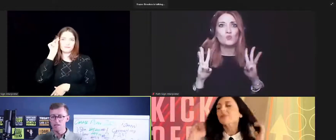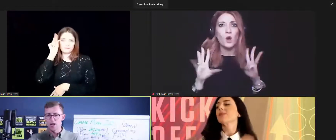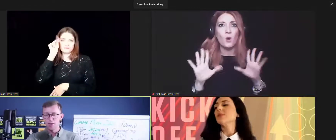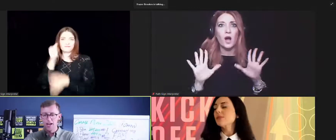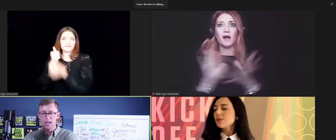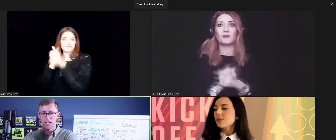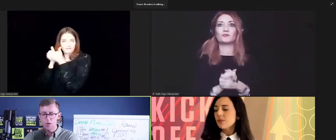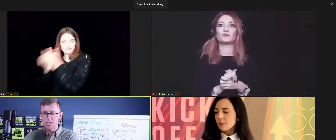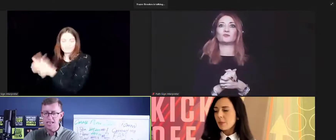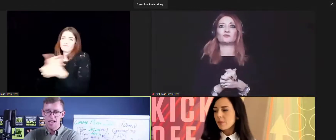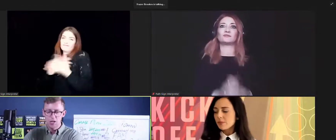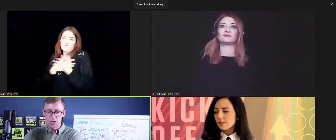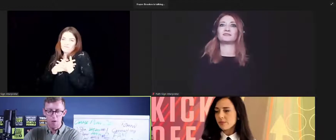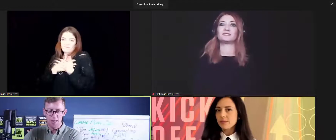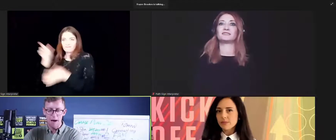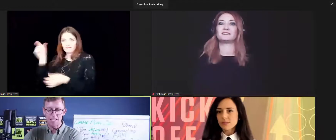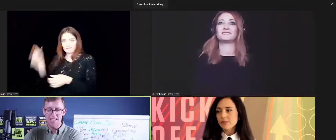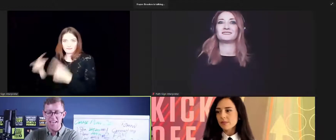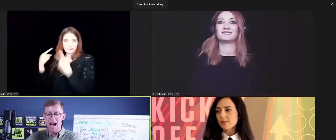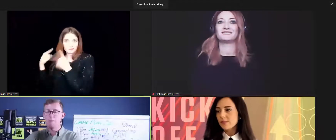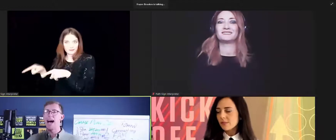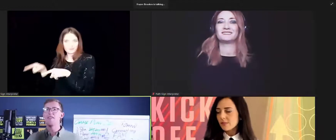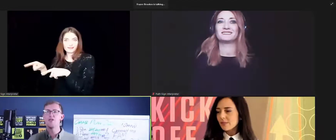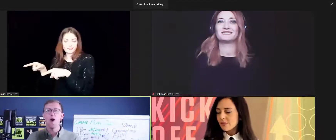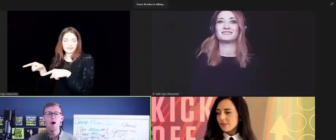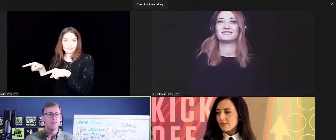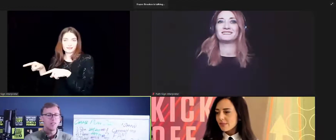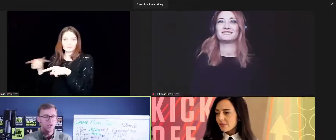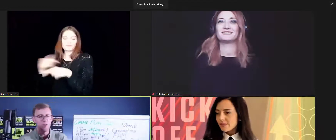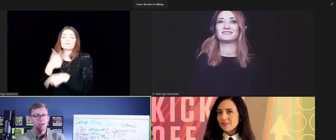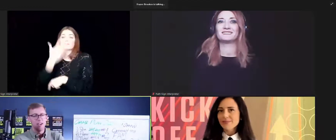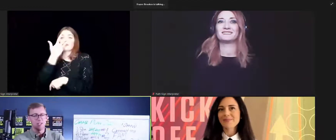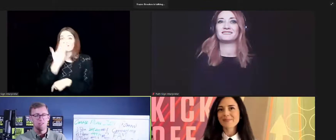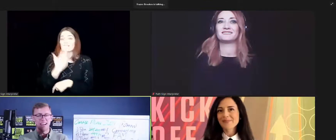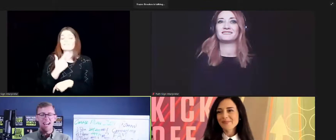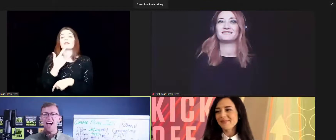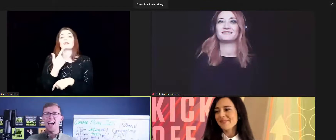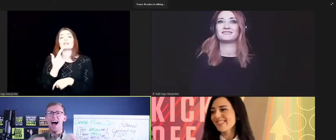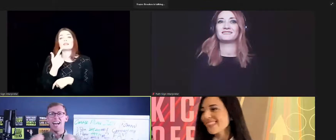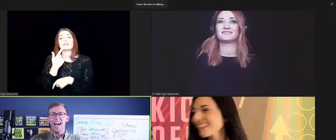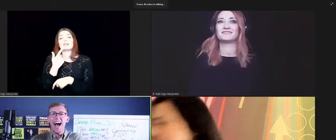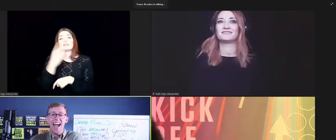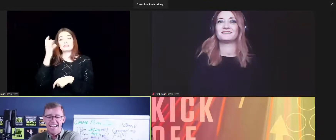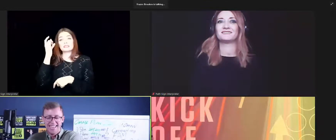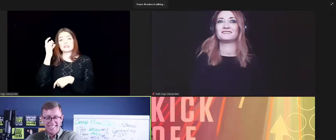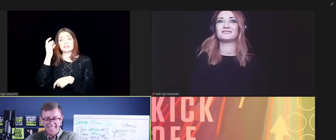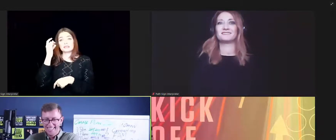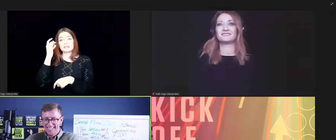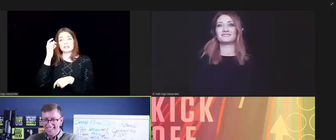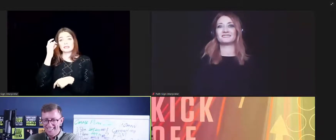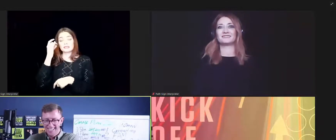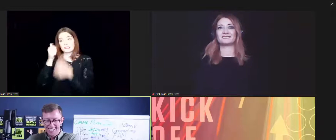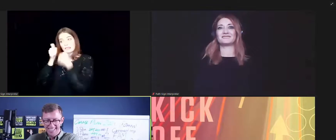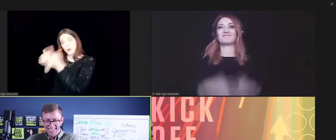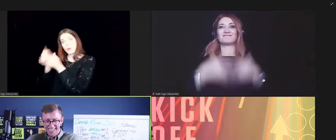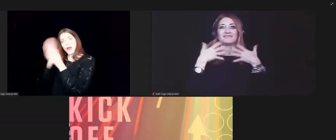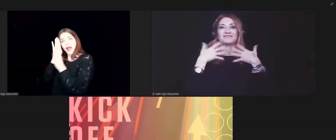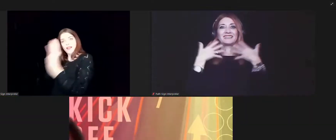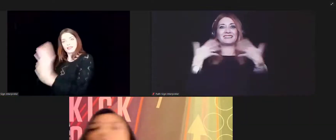start to follow her closely. So with that being said, I'm going to hand you over to Serena Akai.